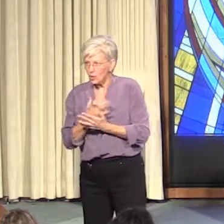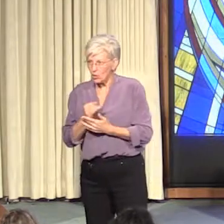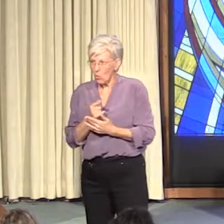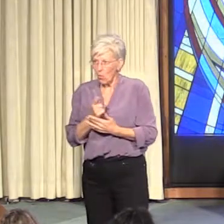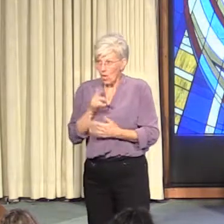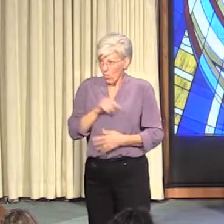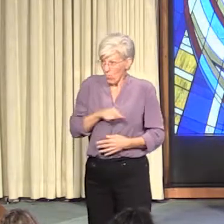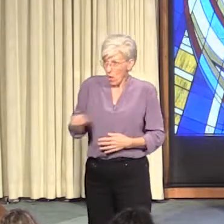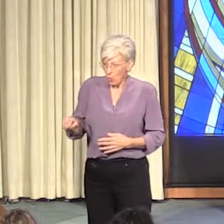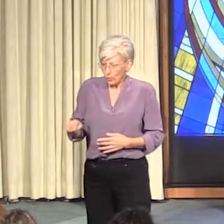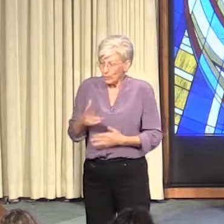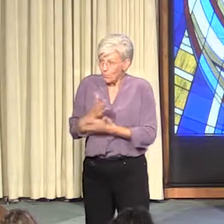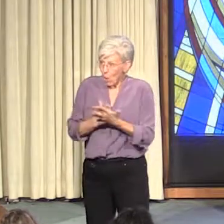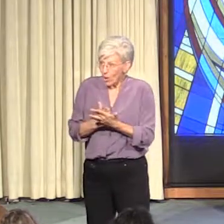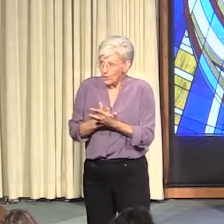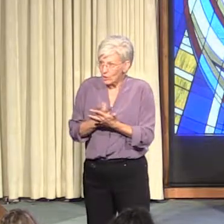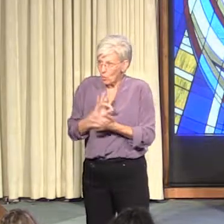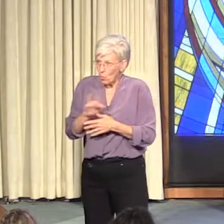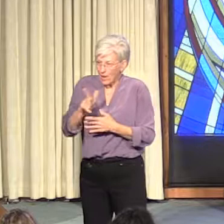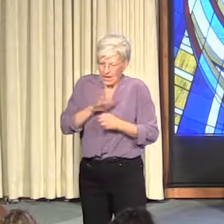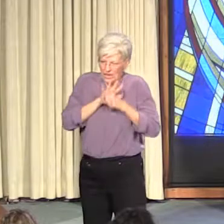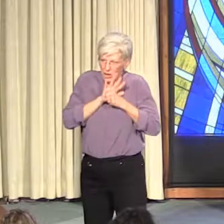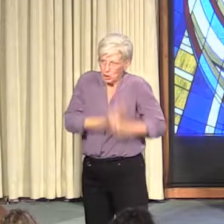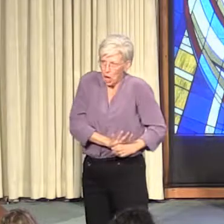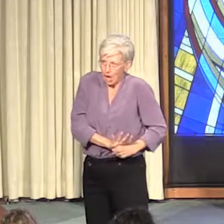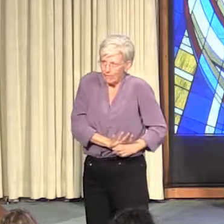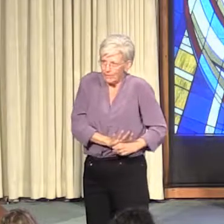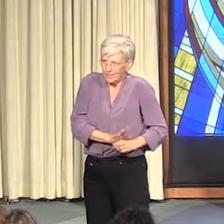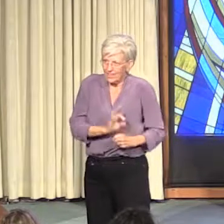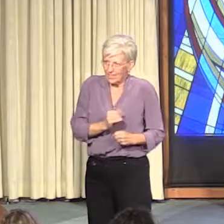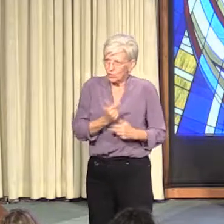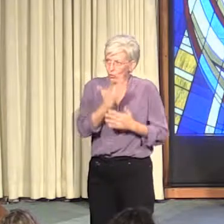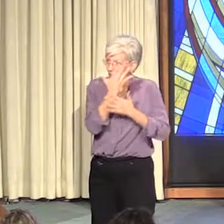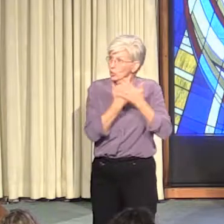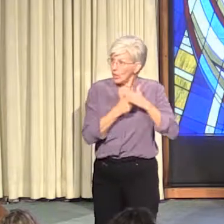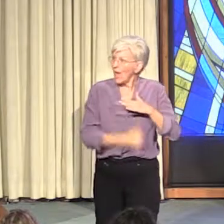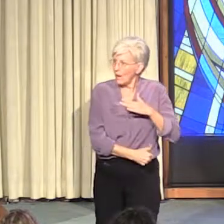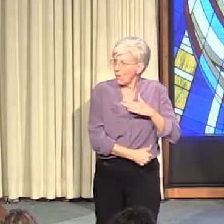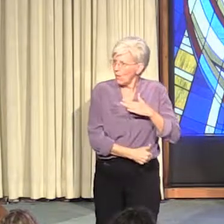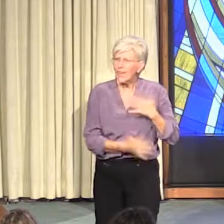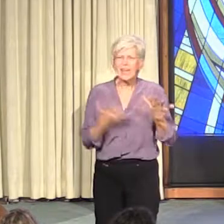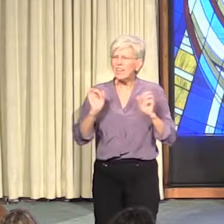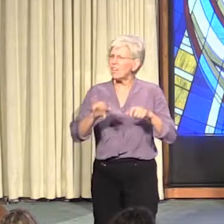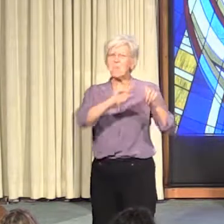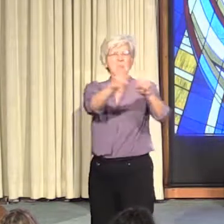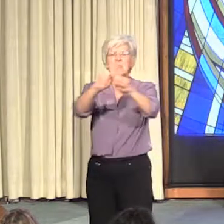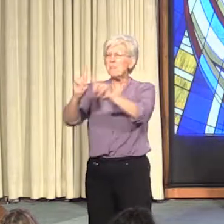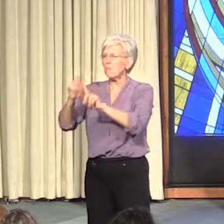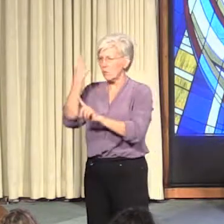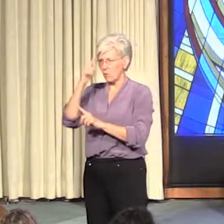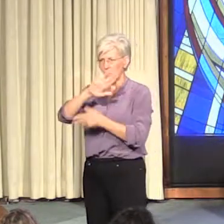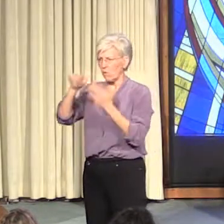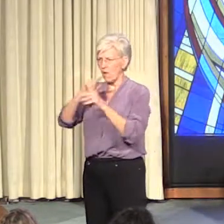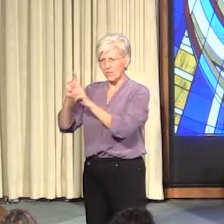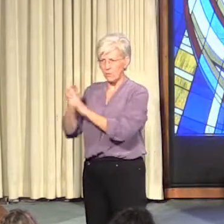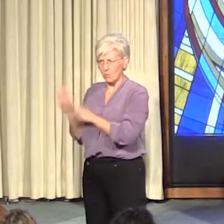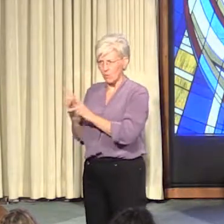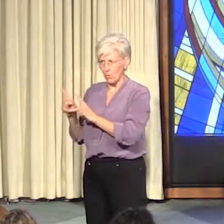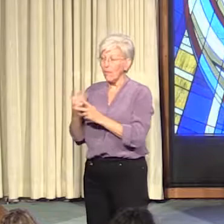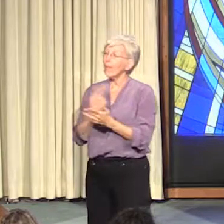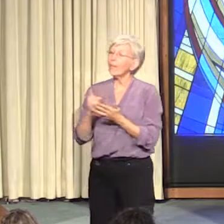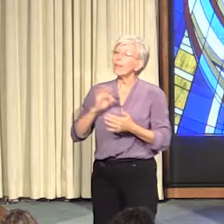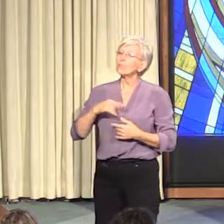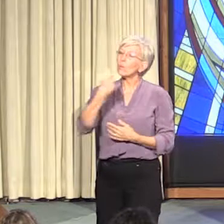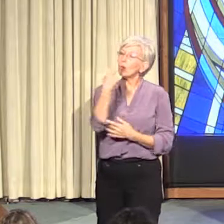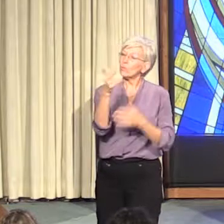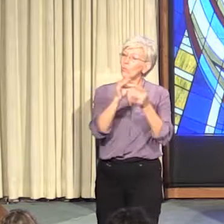shoved them into the shadow. And they can be very different things for very different people. I told the story last week